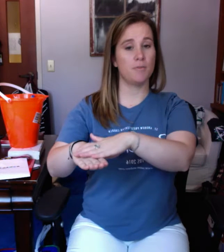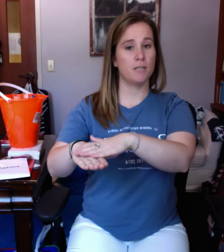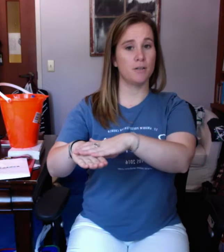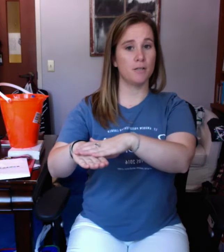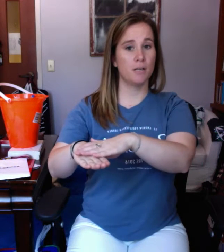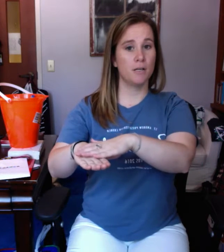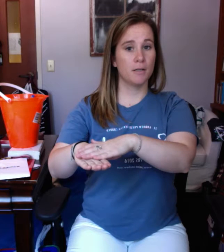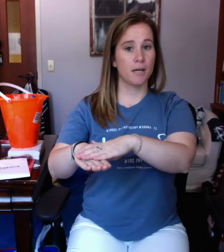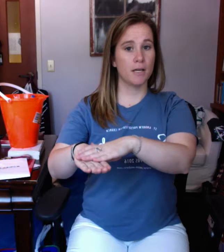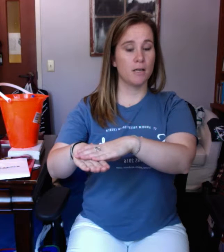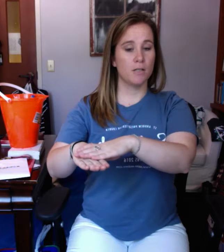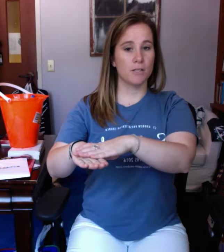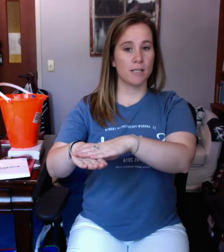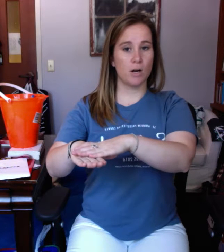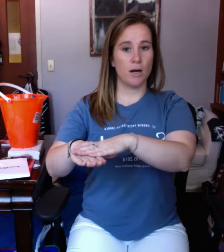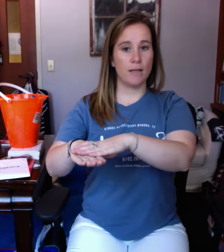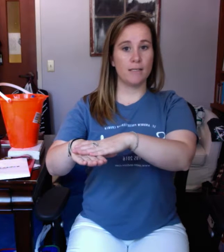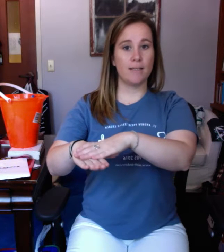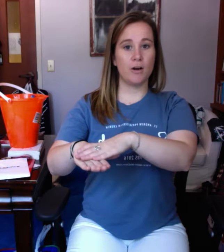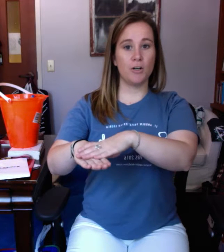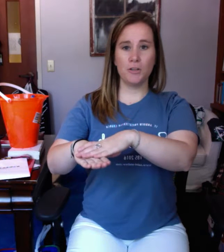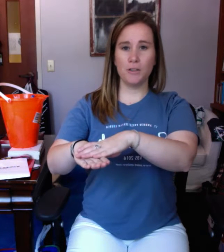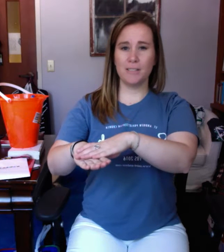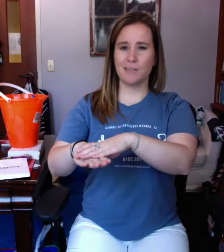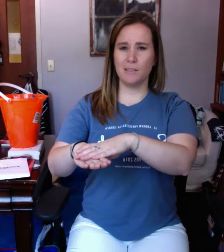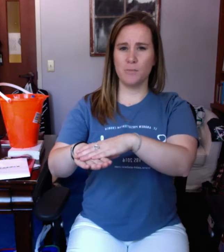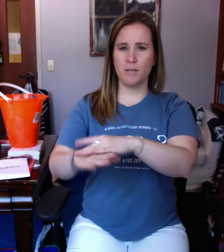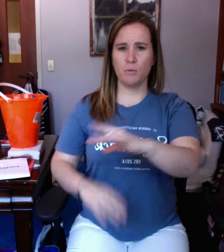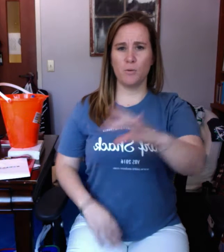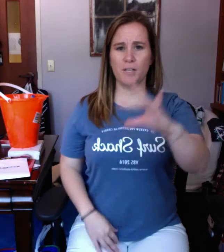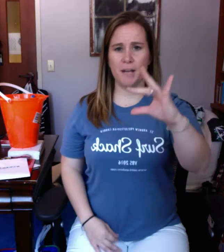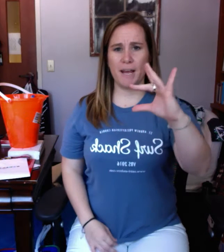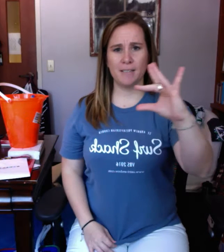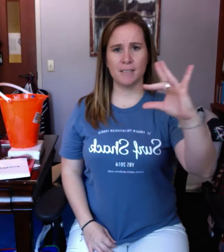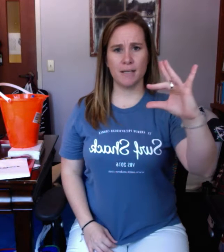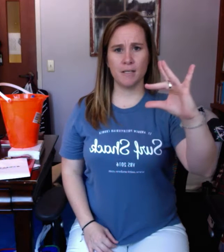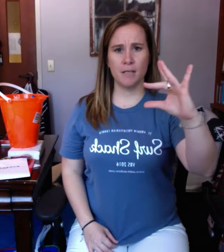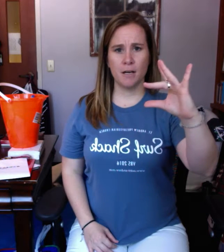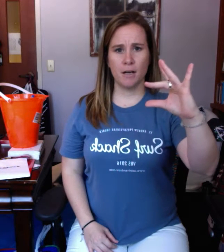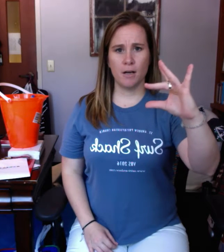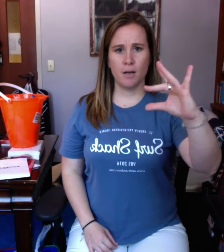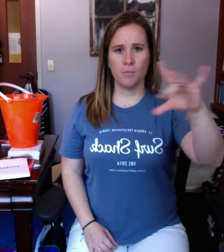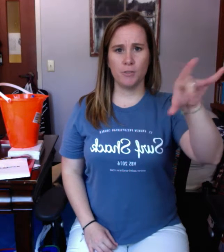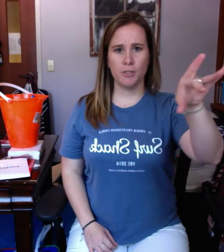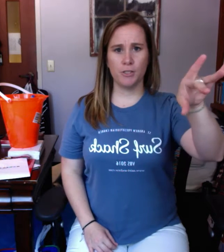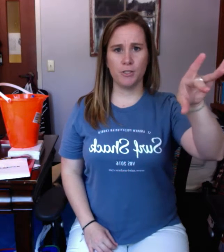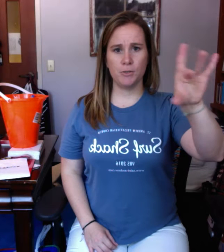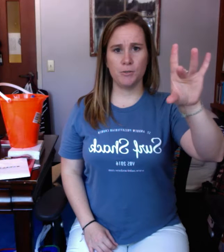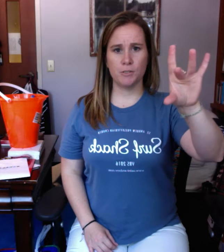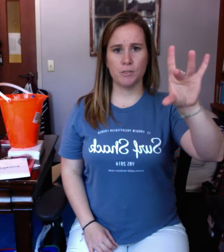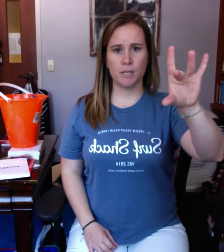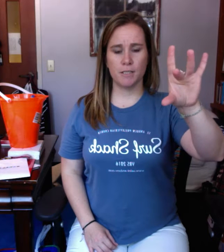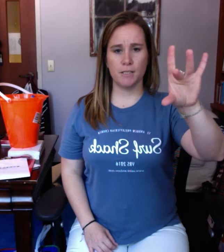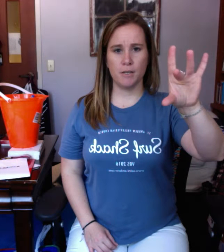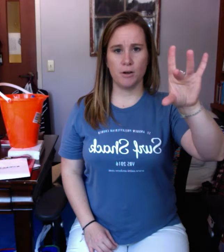other. Okay, so that's on. Now earth is a little bit of a weird hand sign. You're going to try to see all the